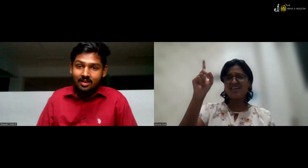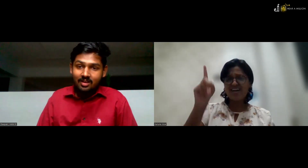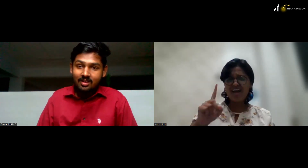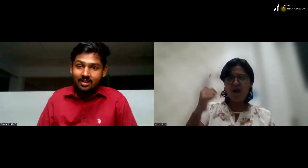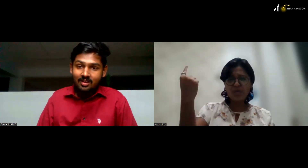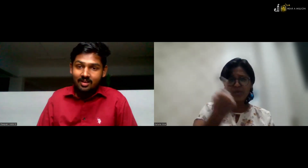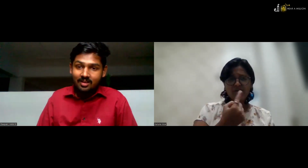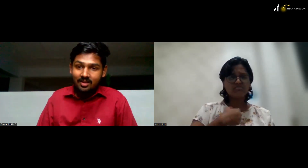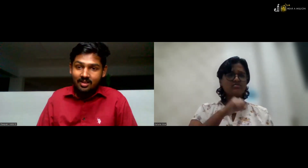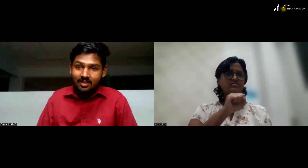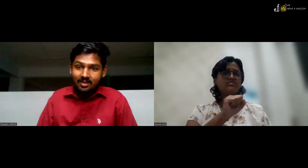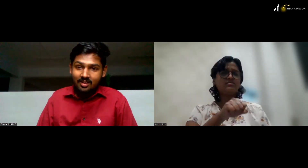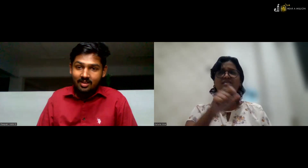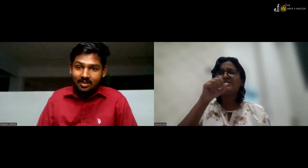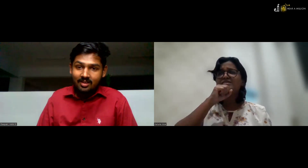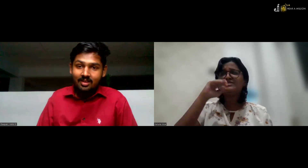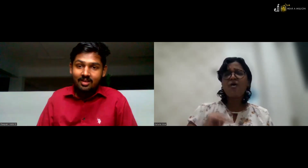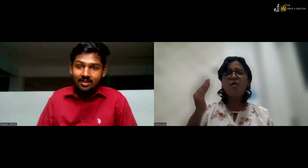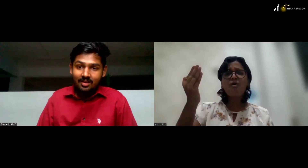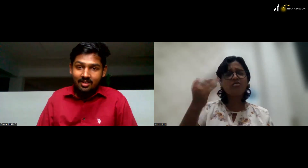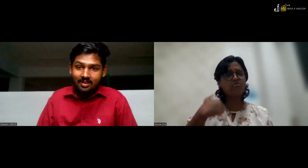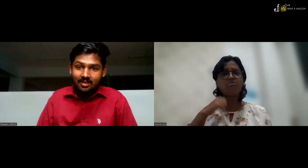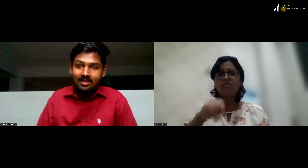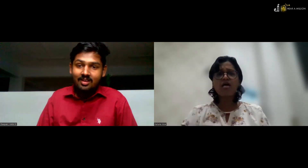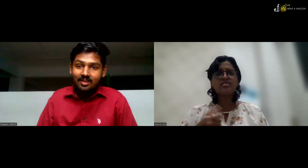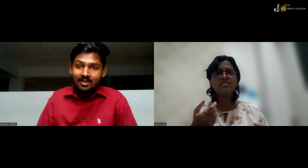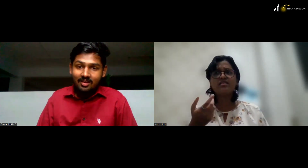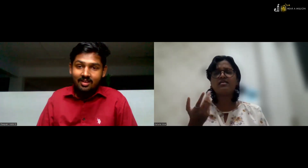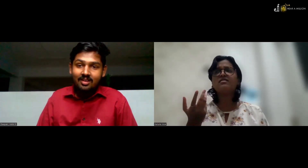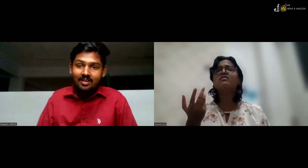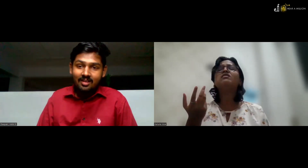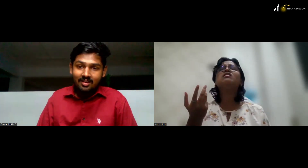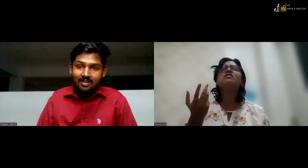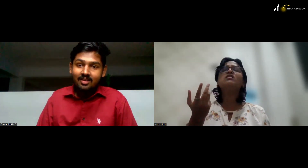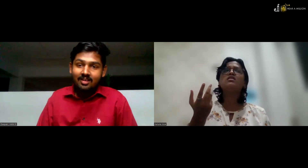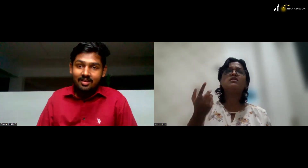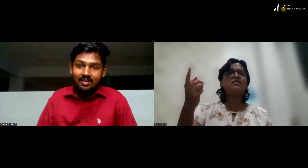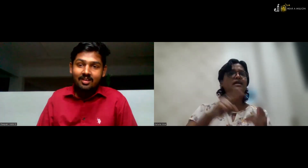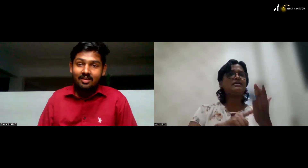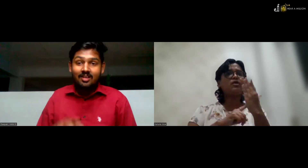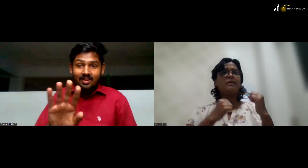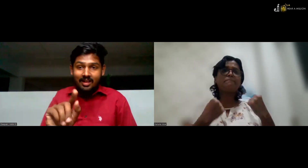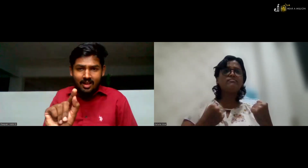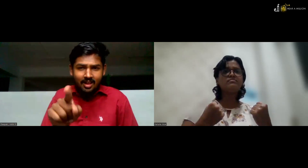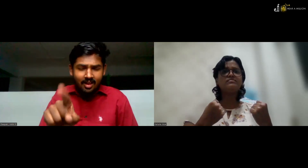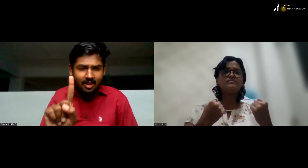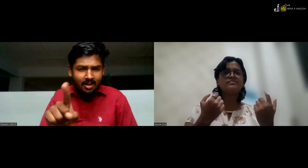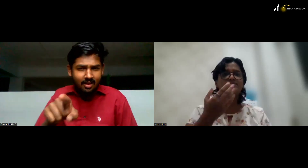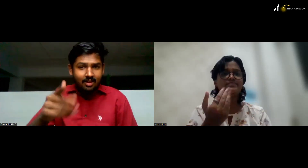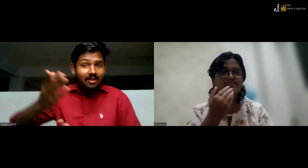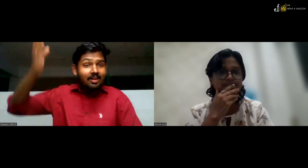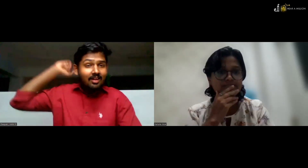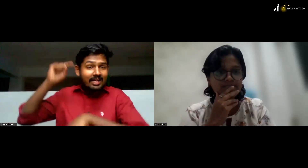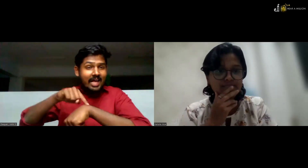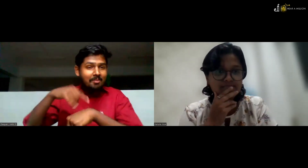met other people, and like they were saying, "You're so young and you're traveling alone." I was, so what?